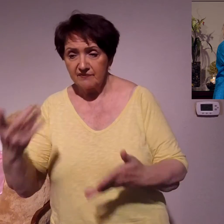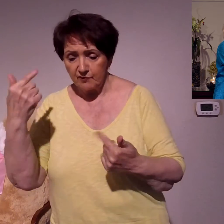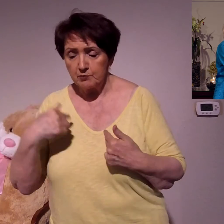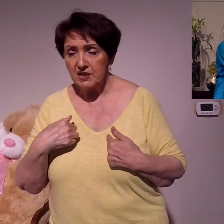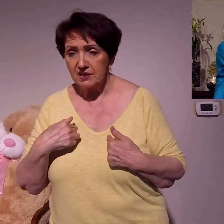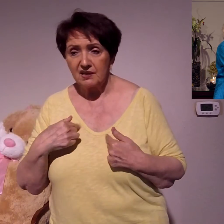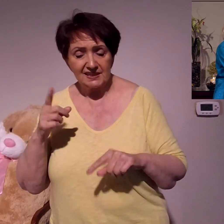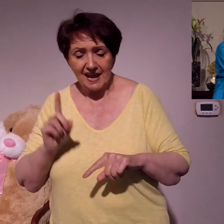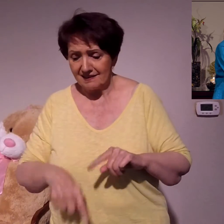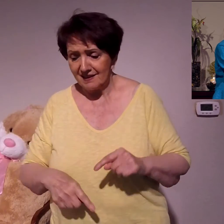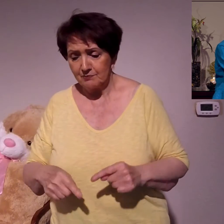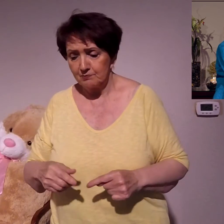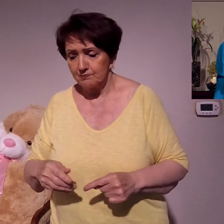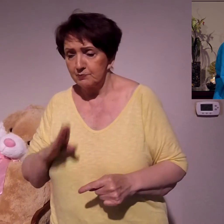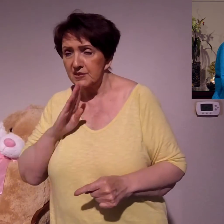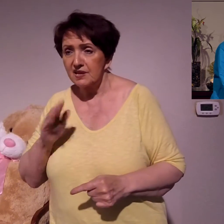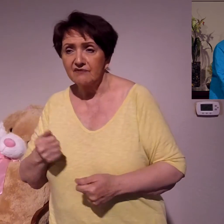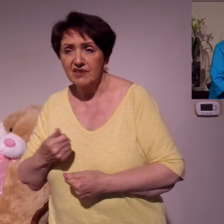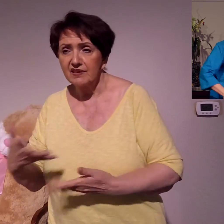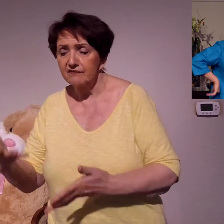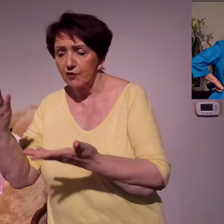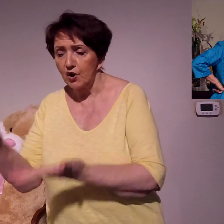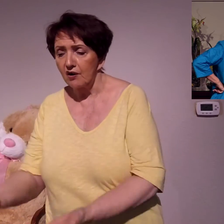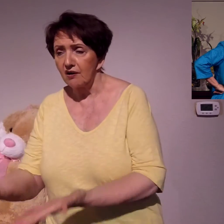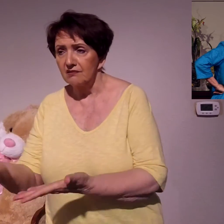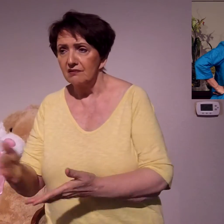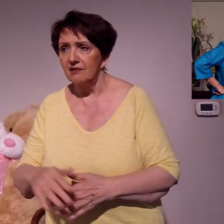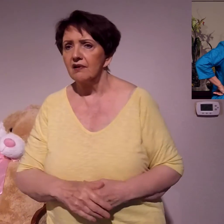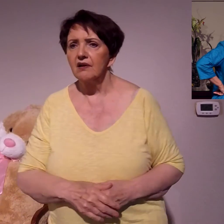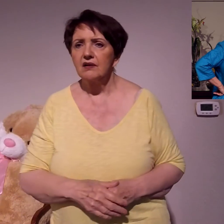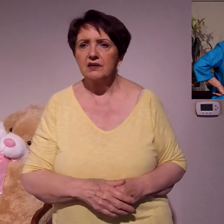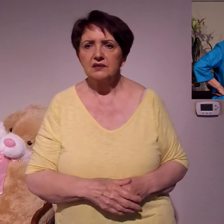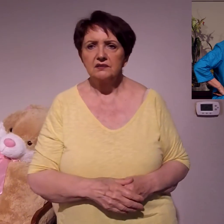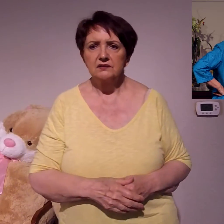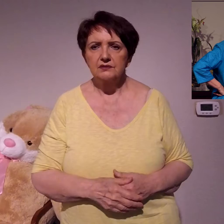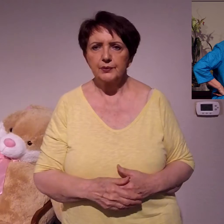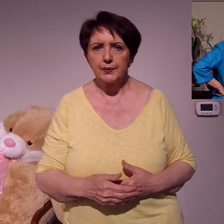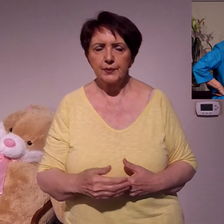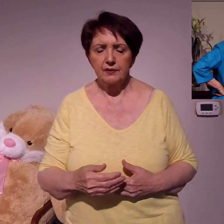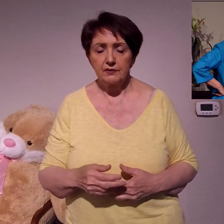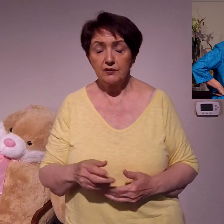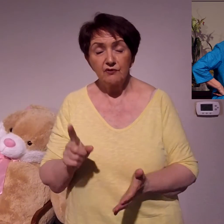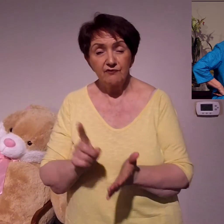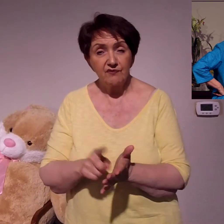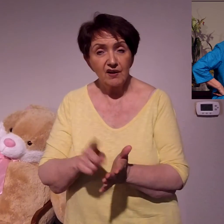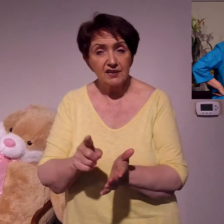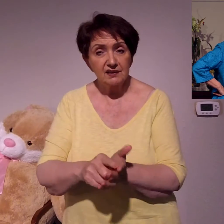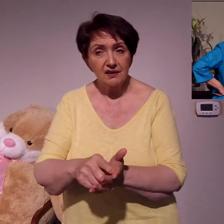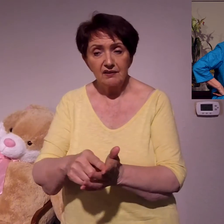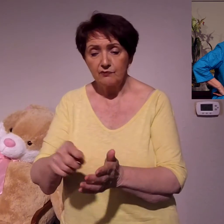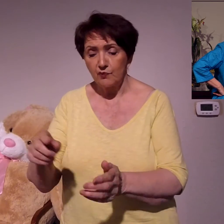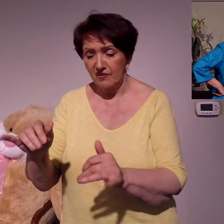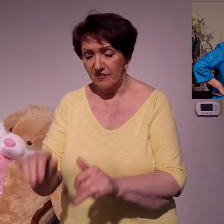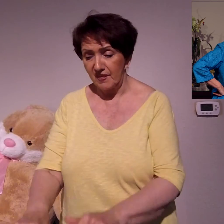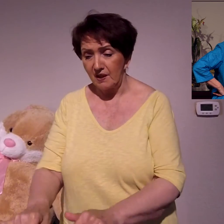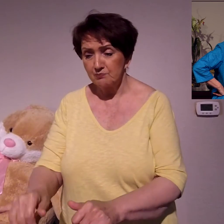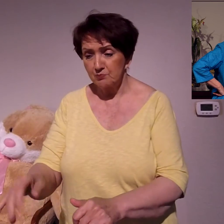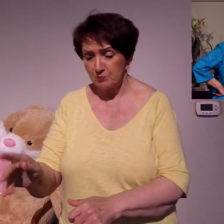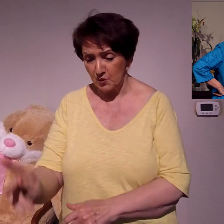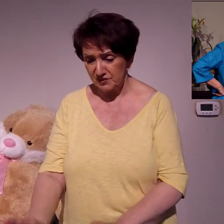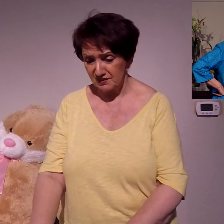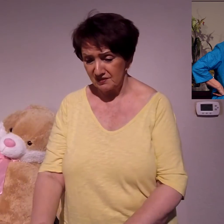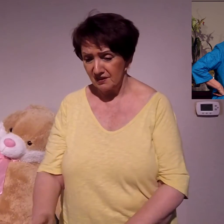thing that has really been amazing in growing this relationship as a spiritual practice is that rather than feeling like we're doing this all the time,